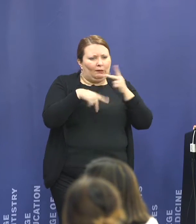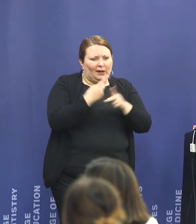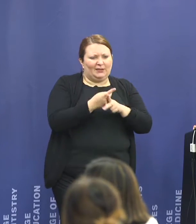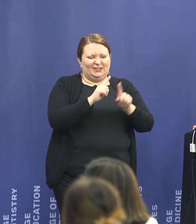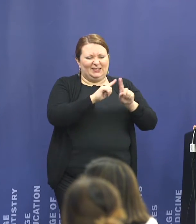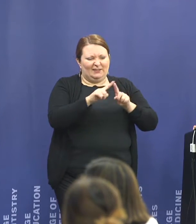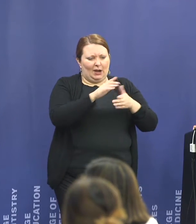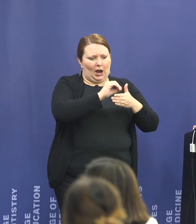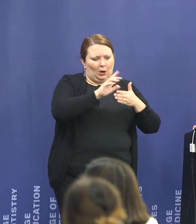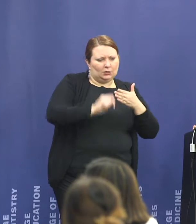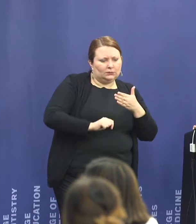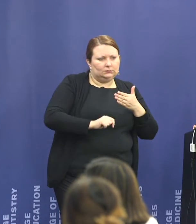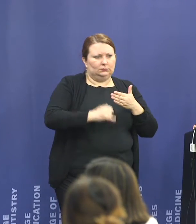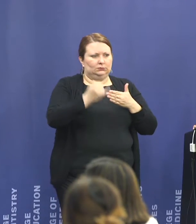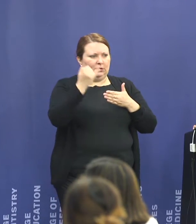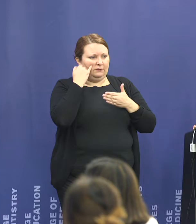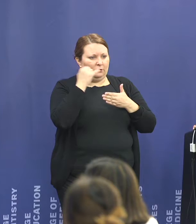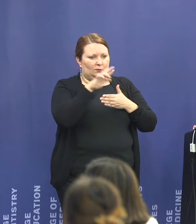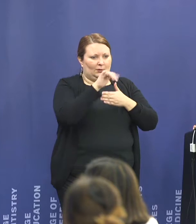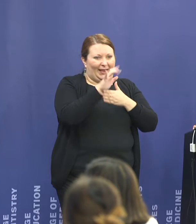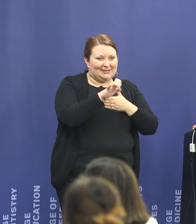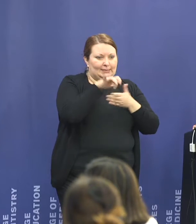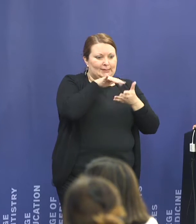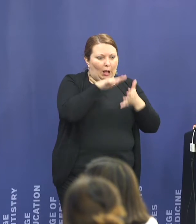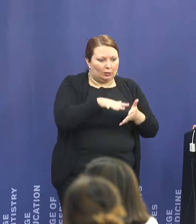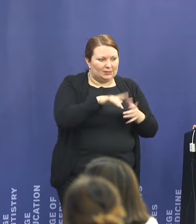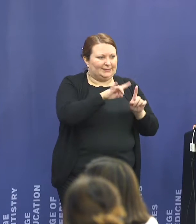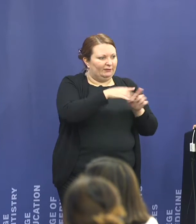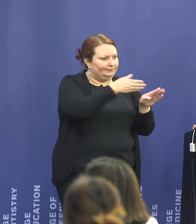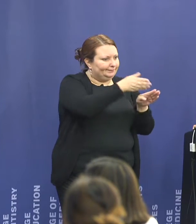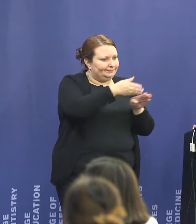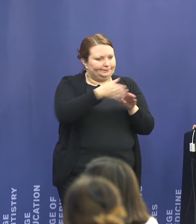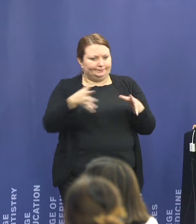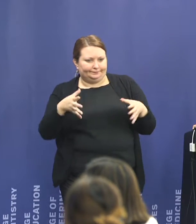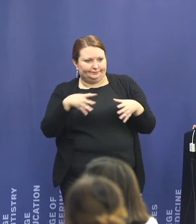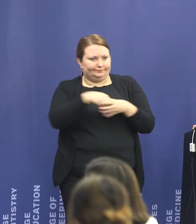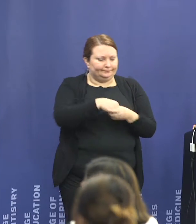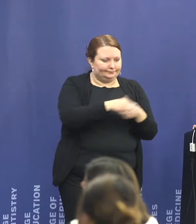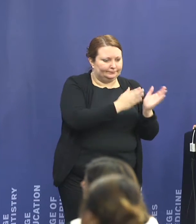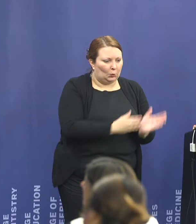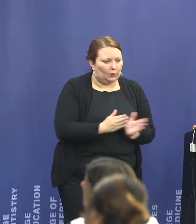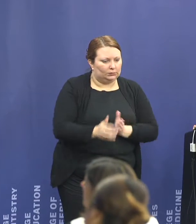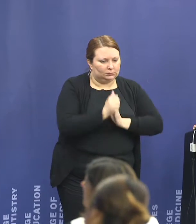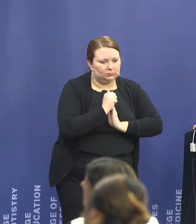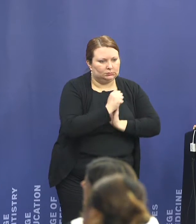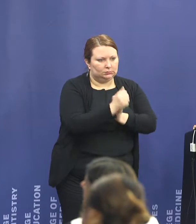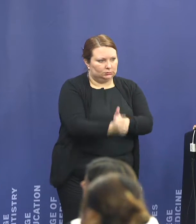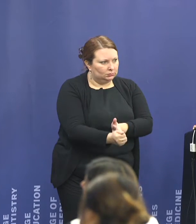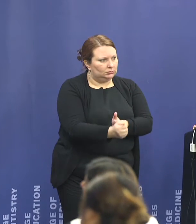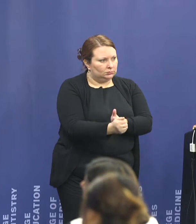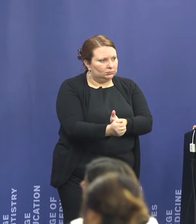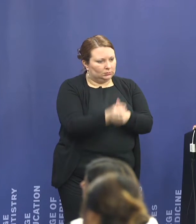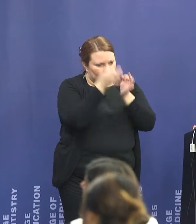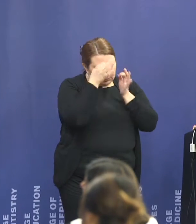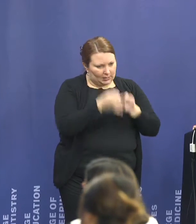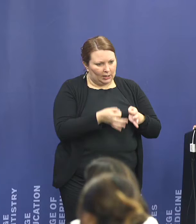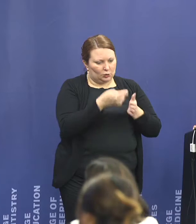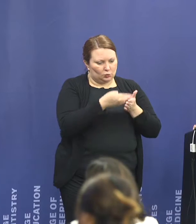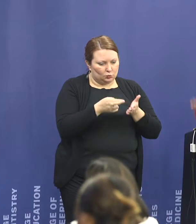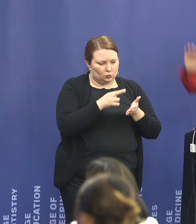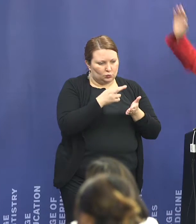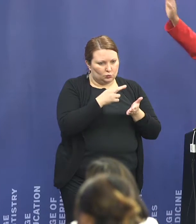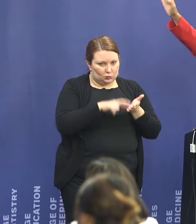kind of different outcome would we have if we had race scholars from different disciplines organizing and deciding on the